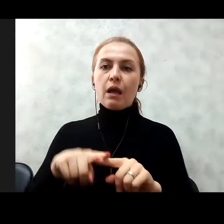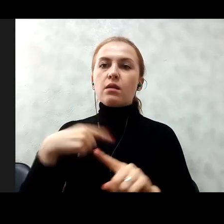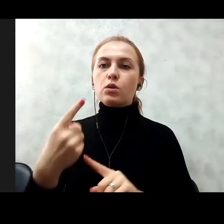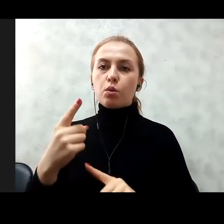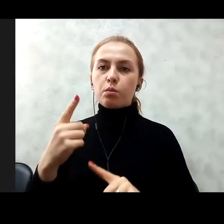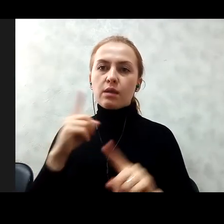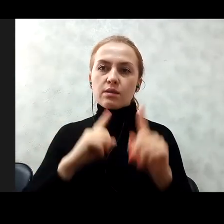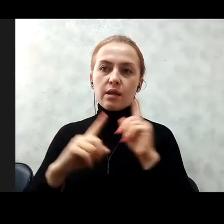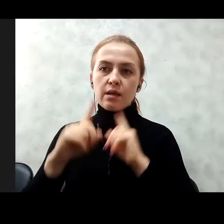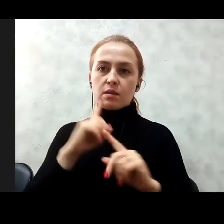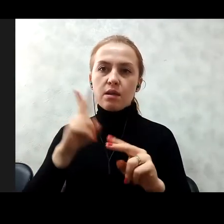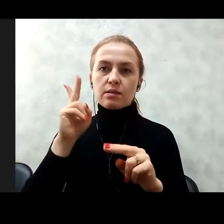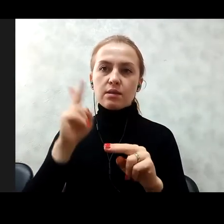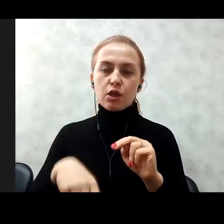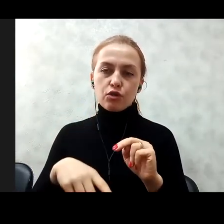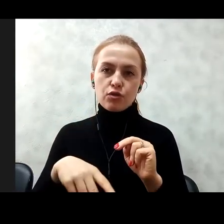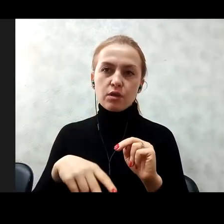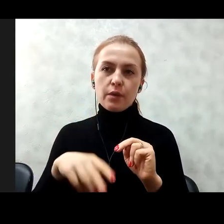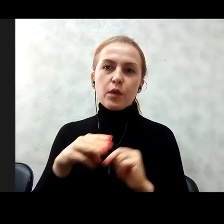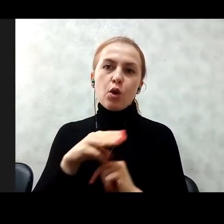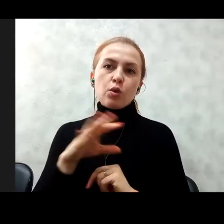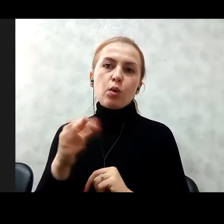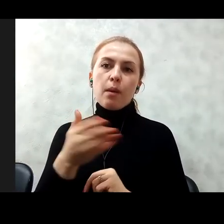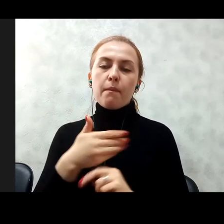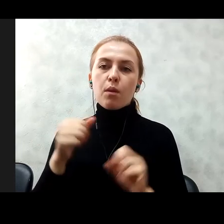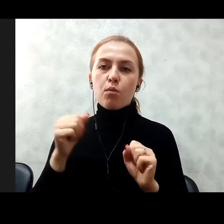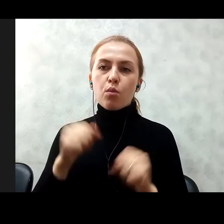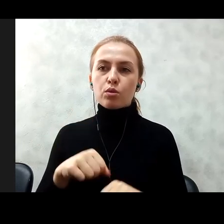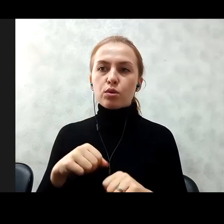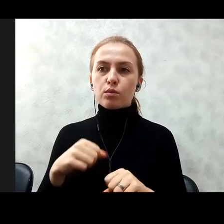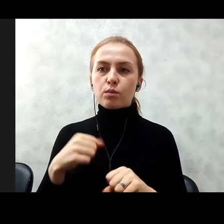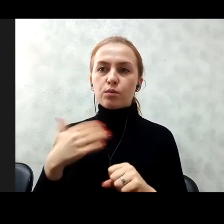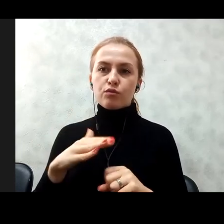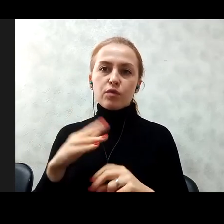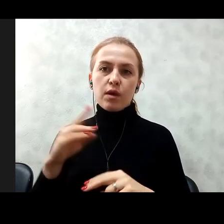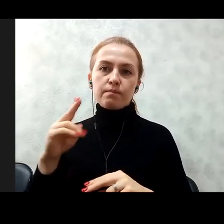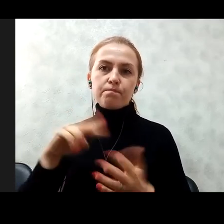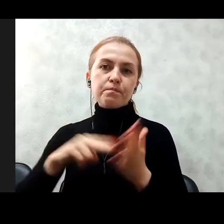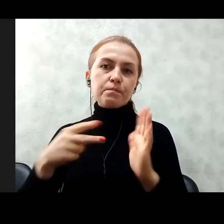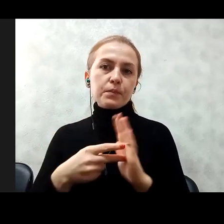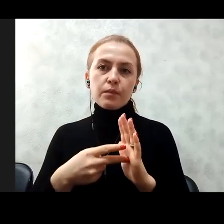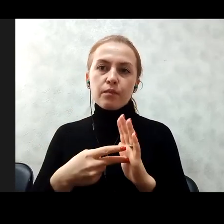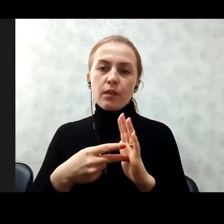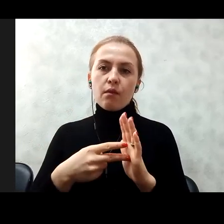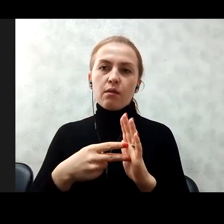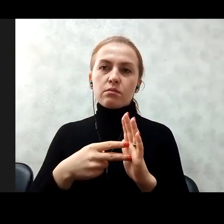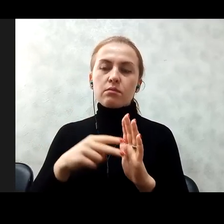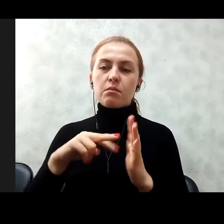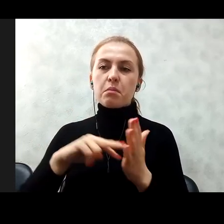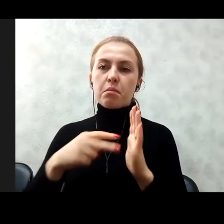reading. So, and the next session till the end of July could